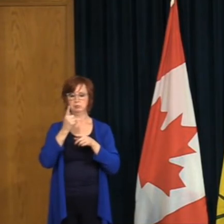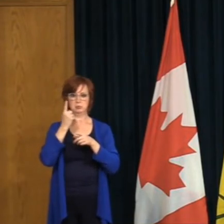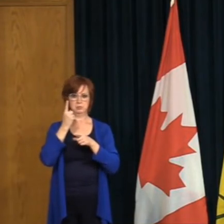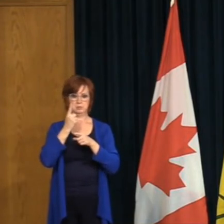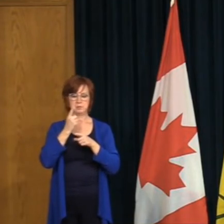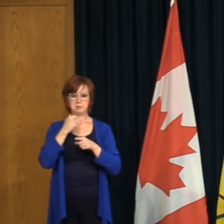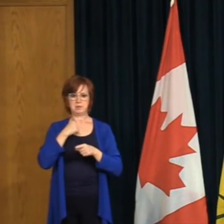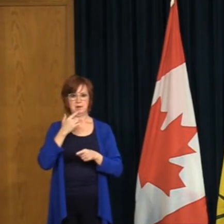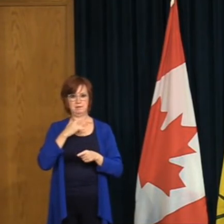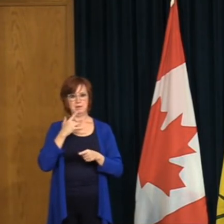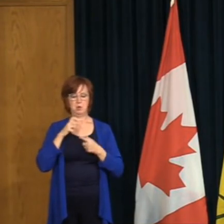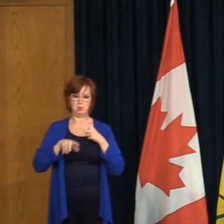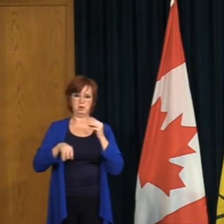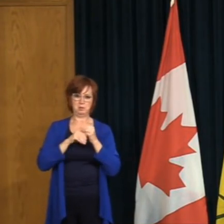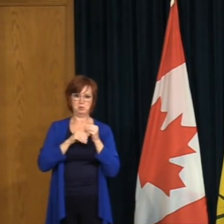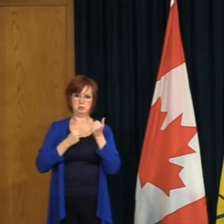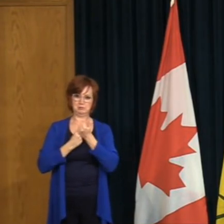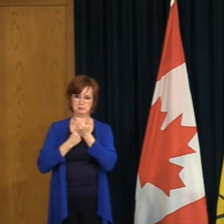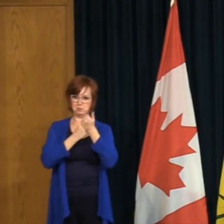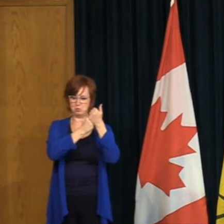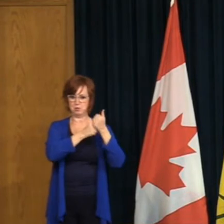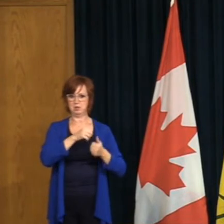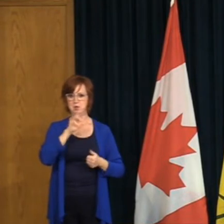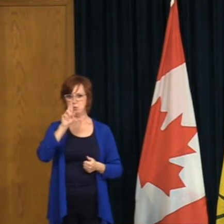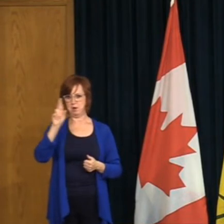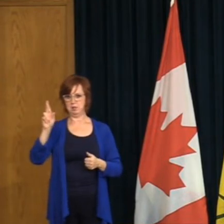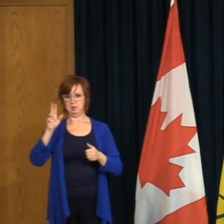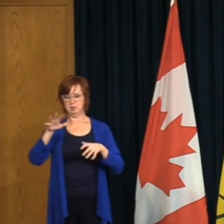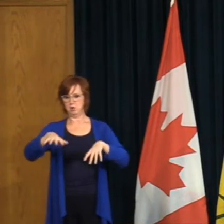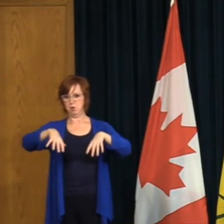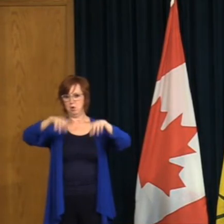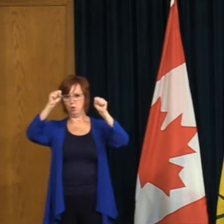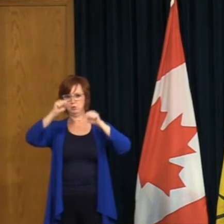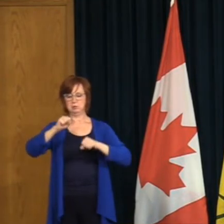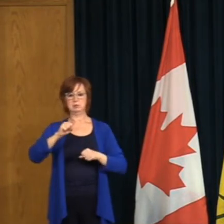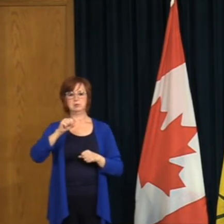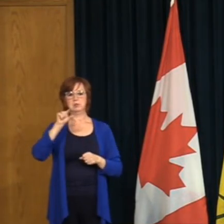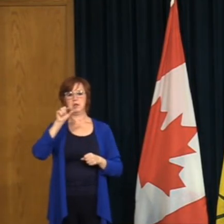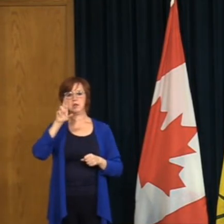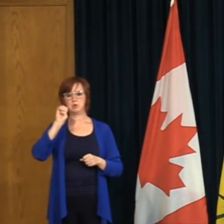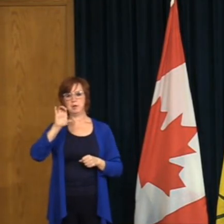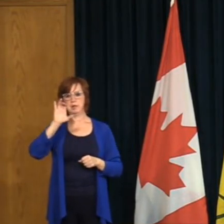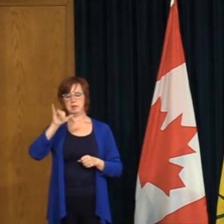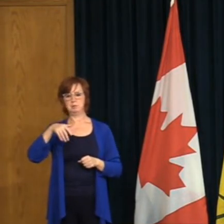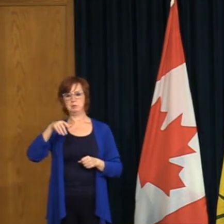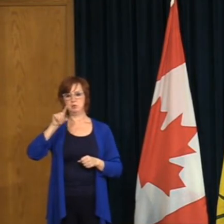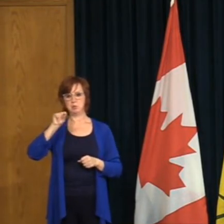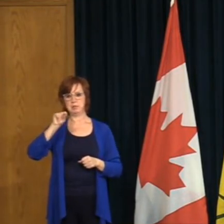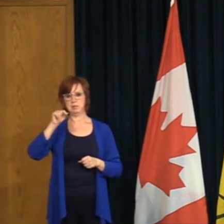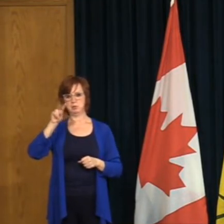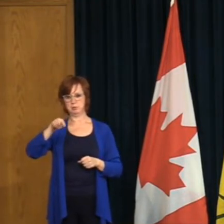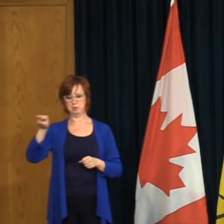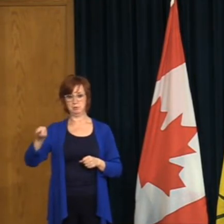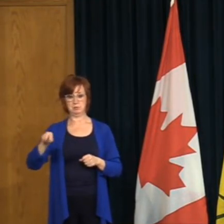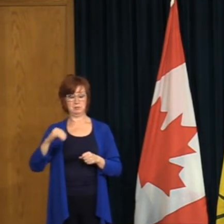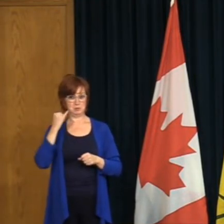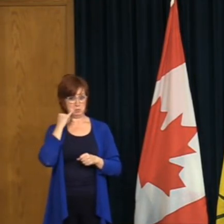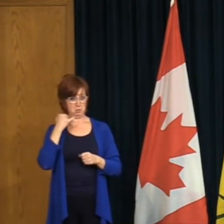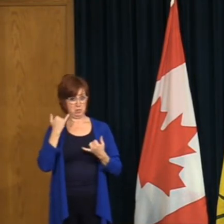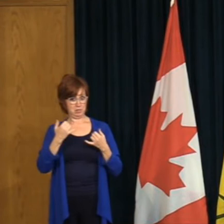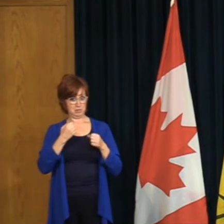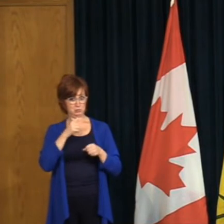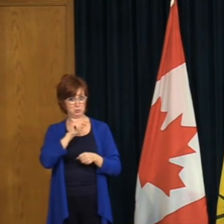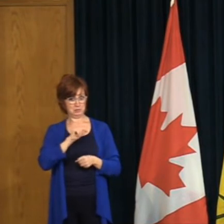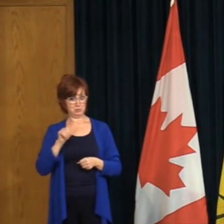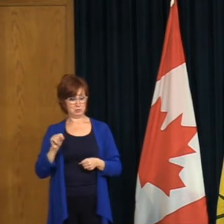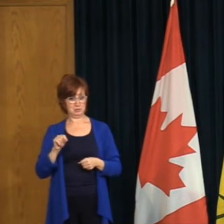our Saskatchewan Roughriders would not only be able to host the Grey Cup in 2022, but if we're able to be in a winner-host